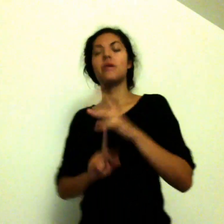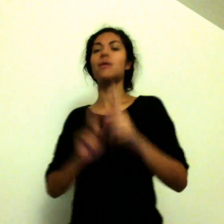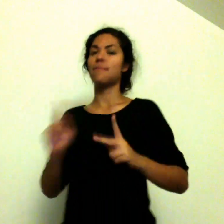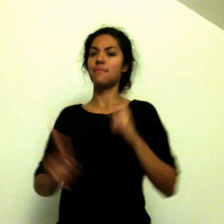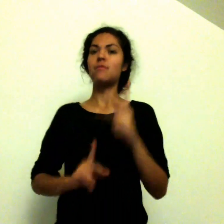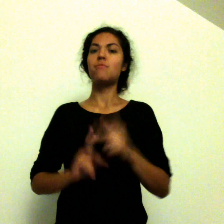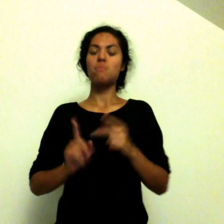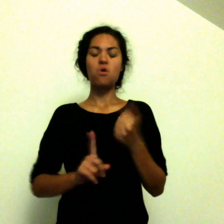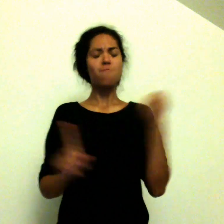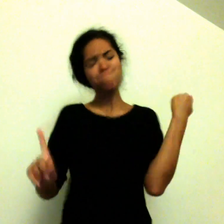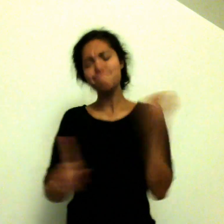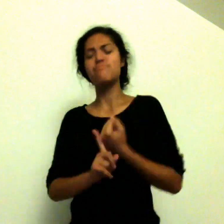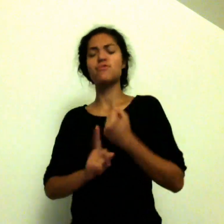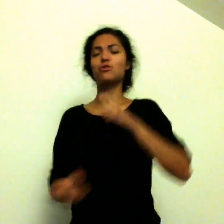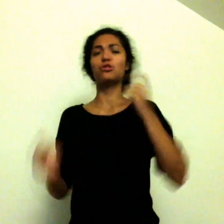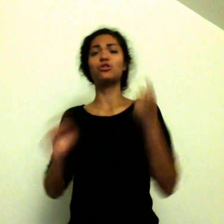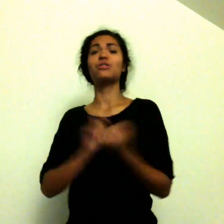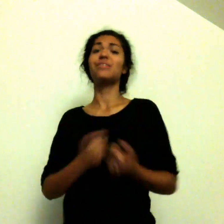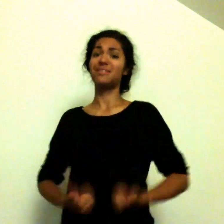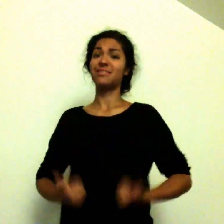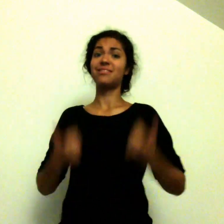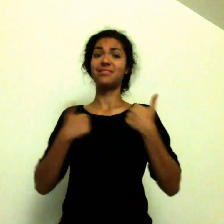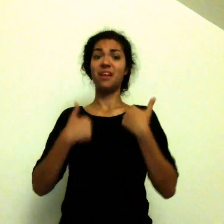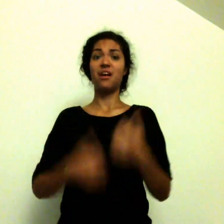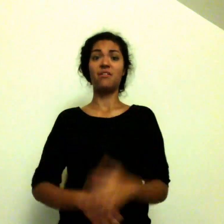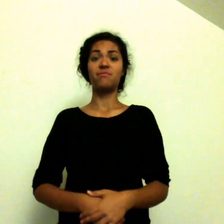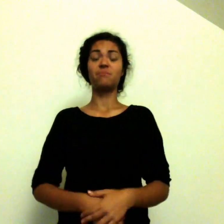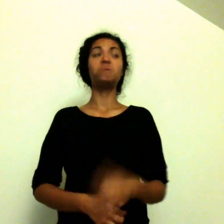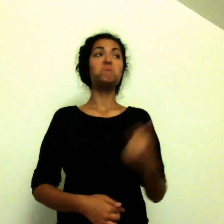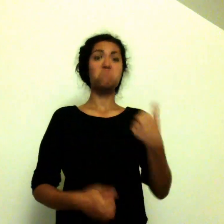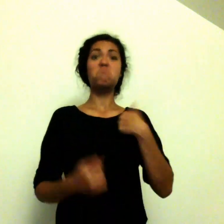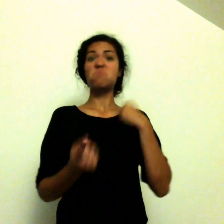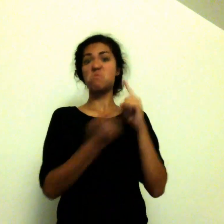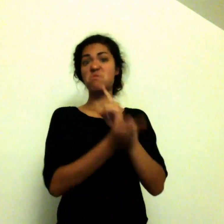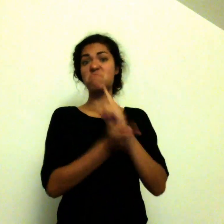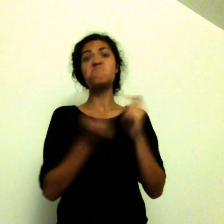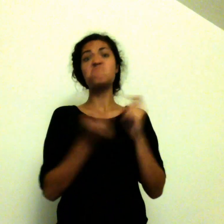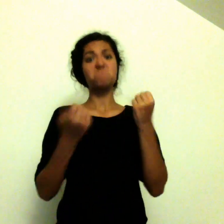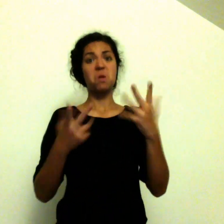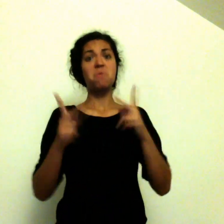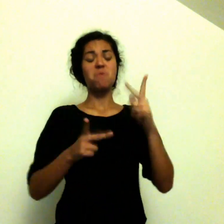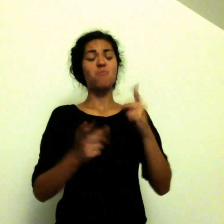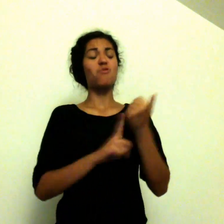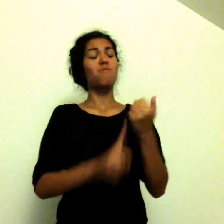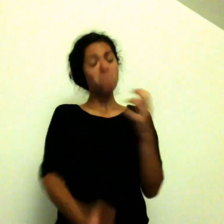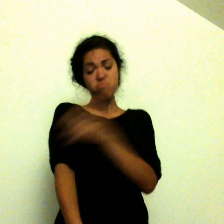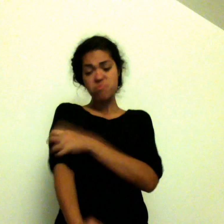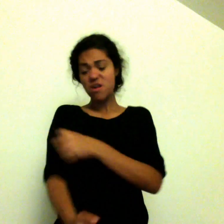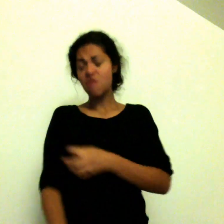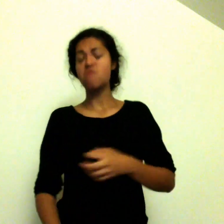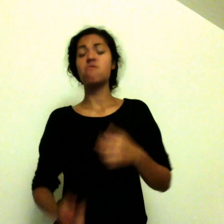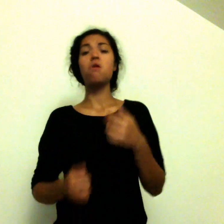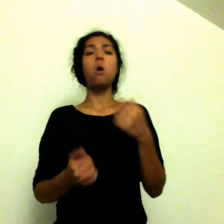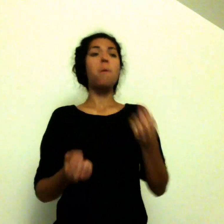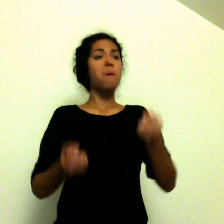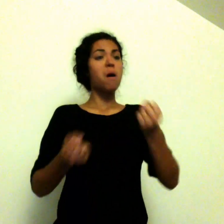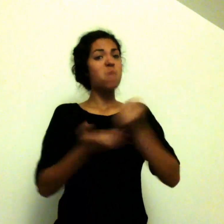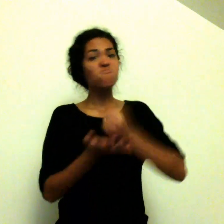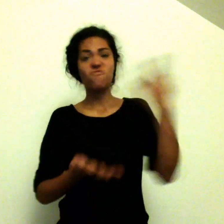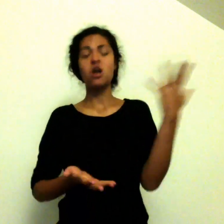of great power and wealth who have come to Christ because of their grandchildren. Some years ago,